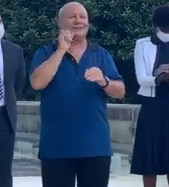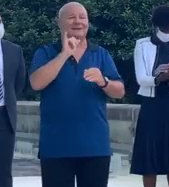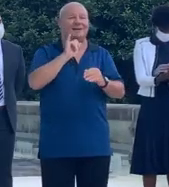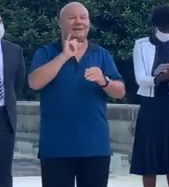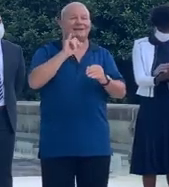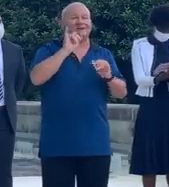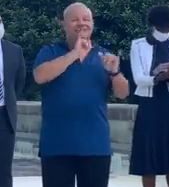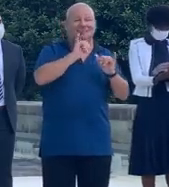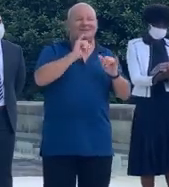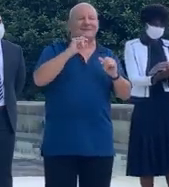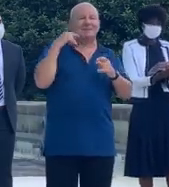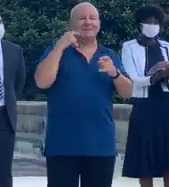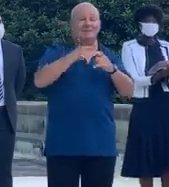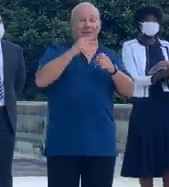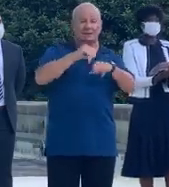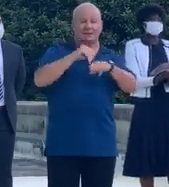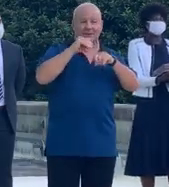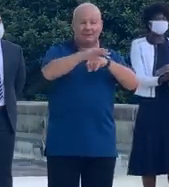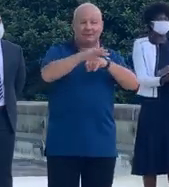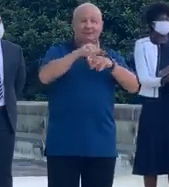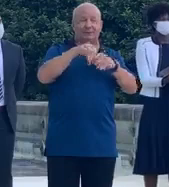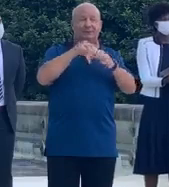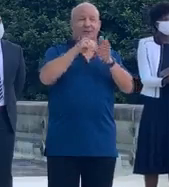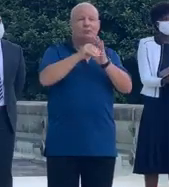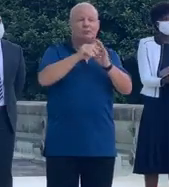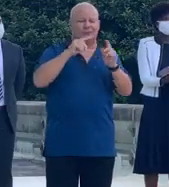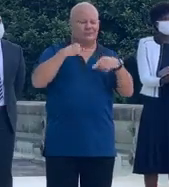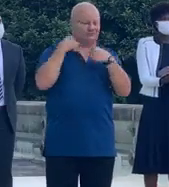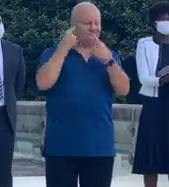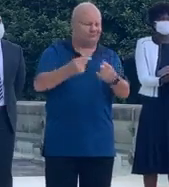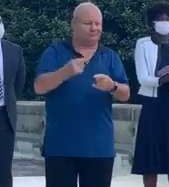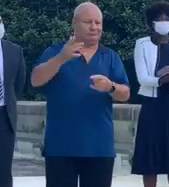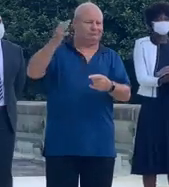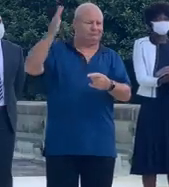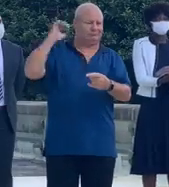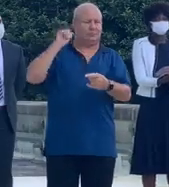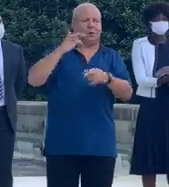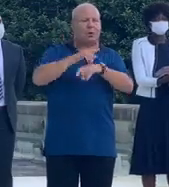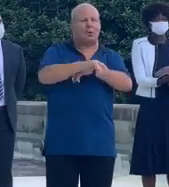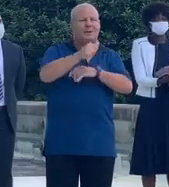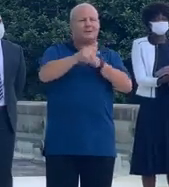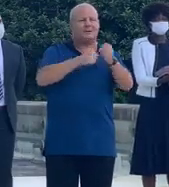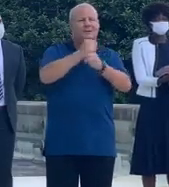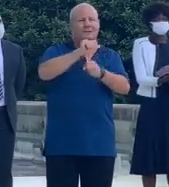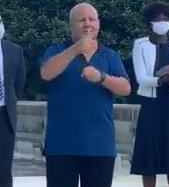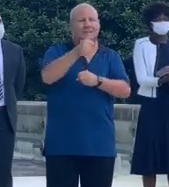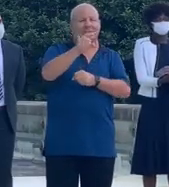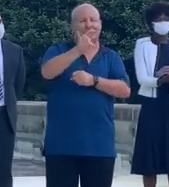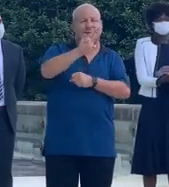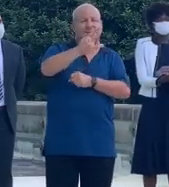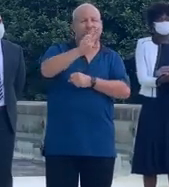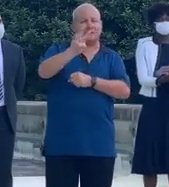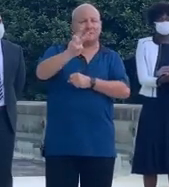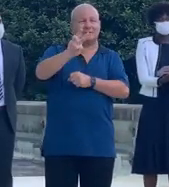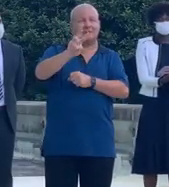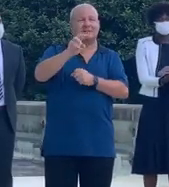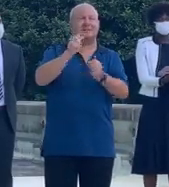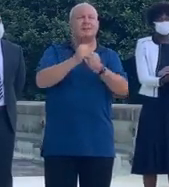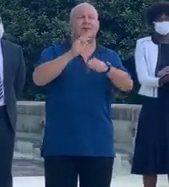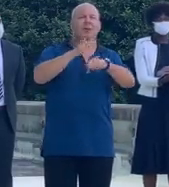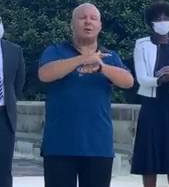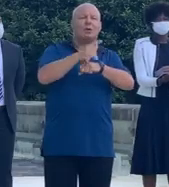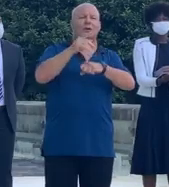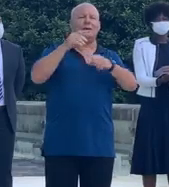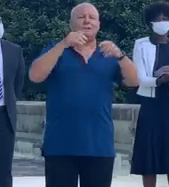Spanish influence in New Orleans extends back as early as 1736, with early immigrants coming